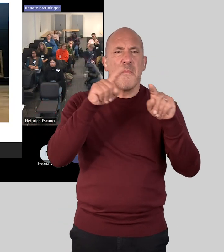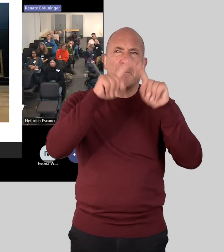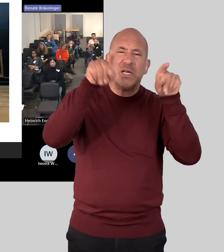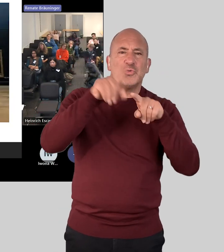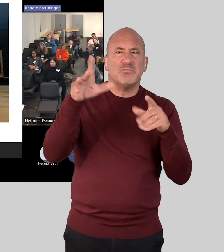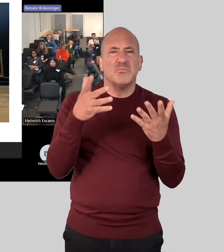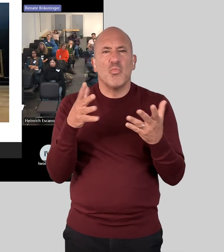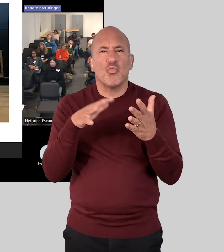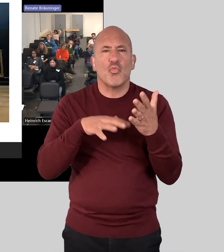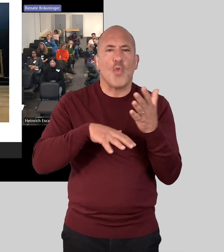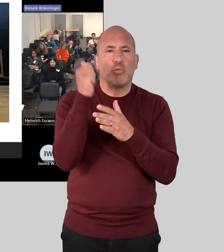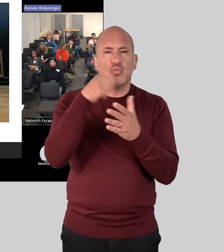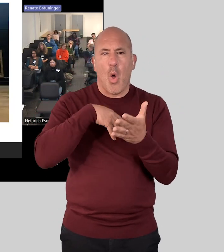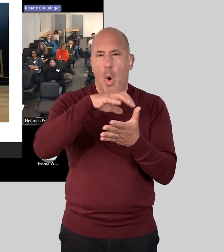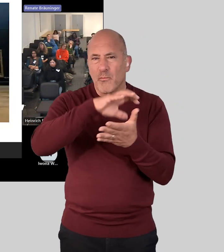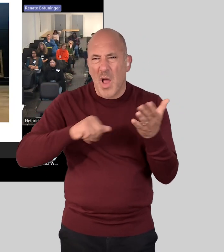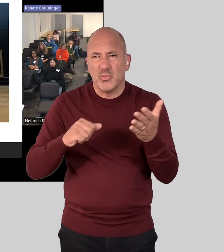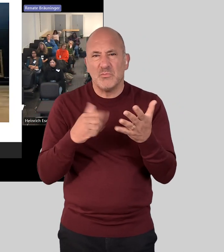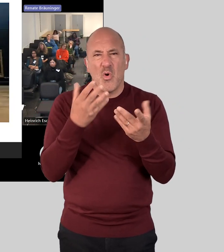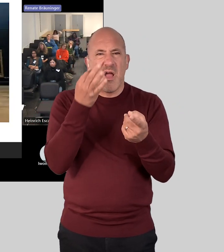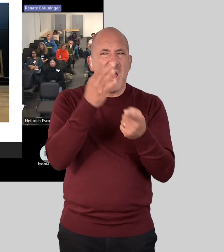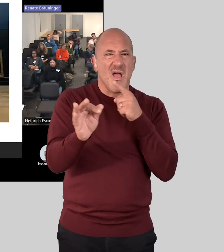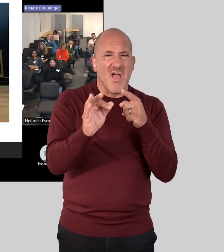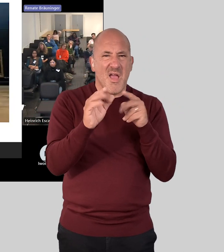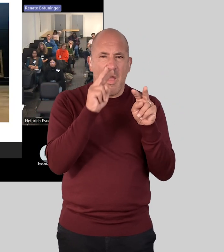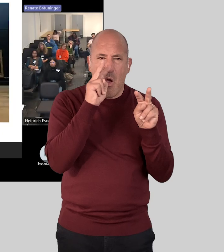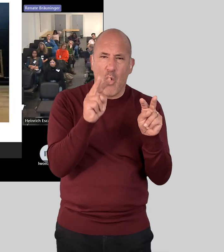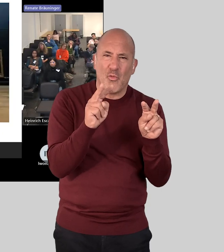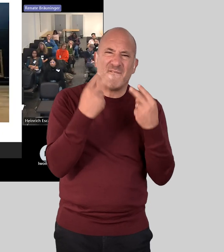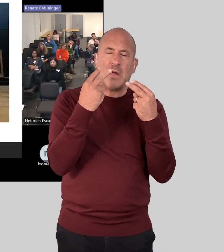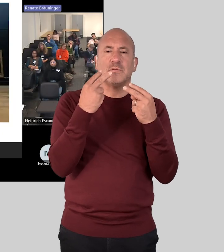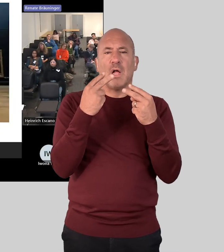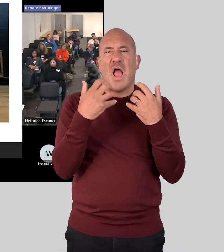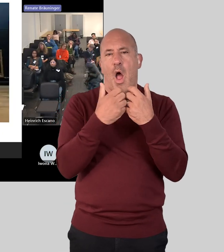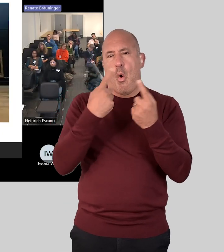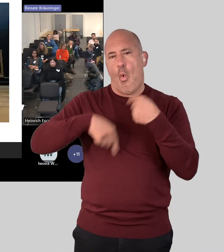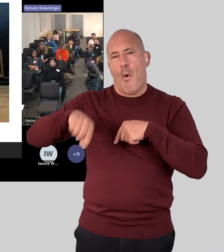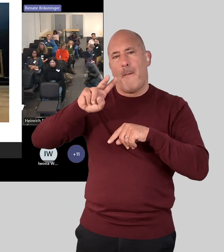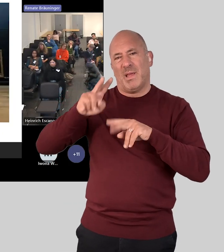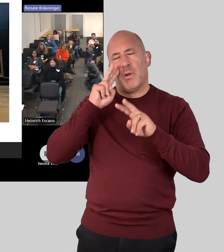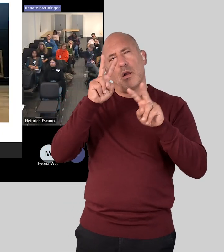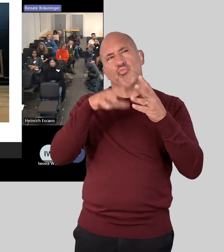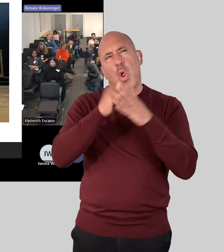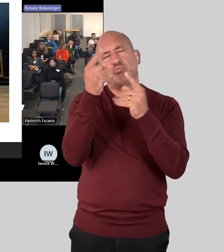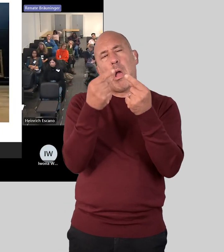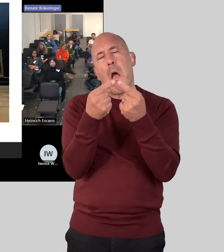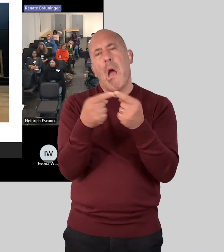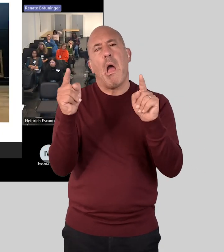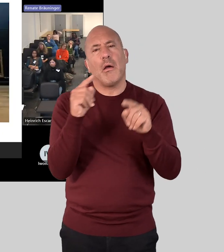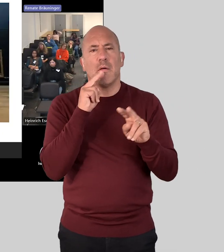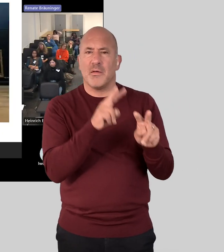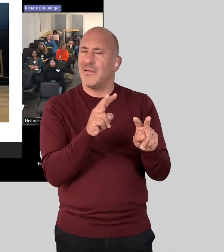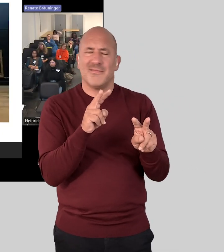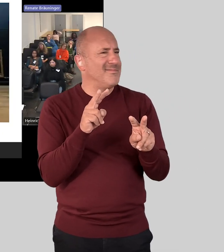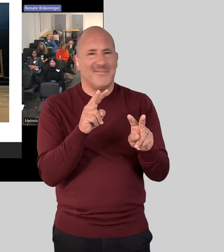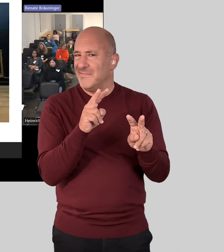the Louvre in terms of images, and how are those images cultural appropriations and particular